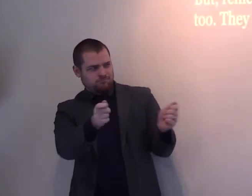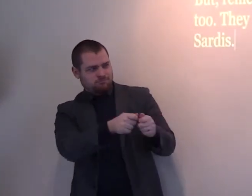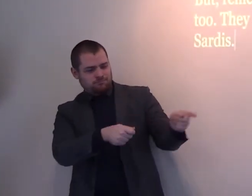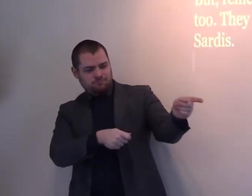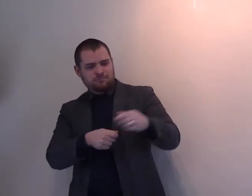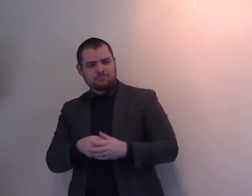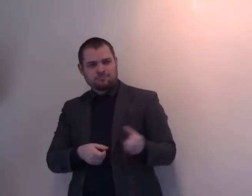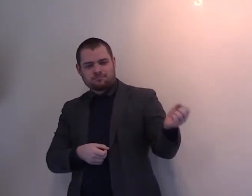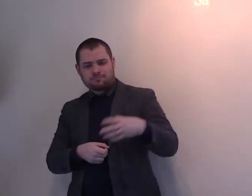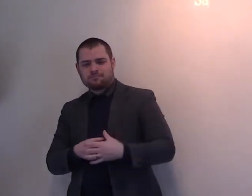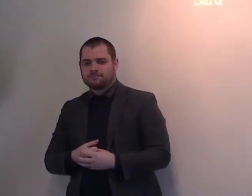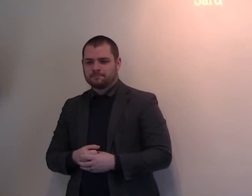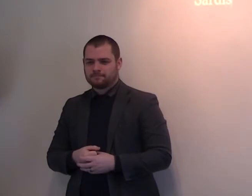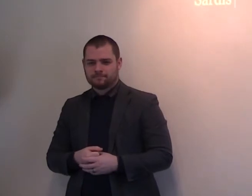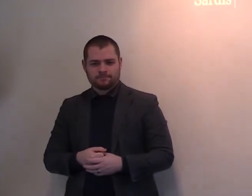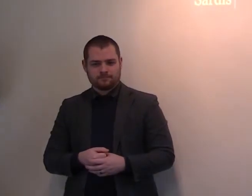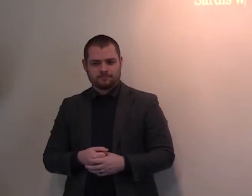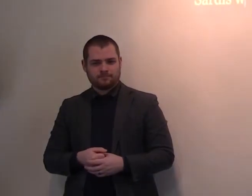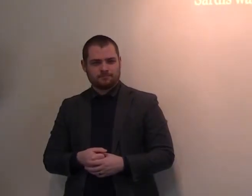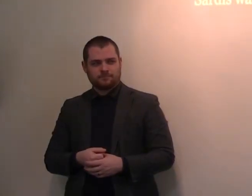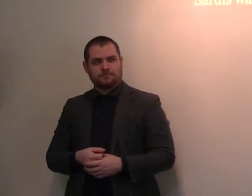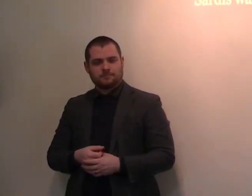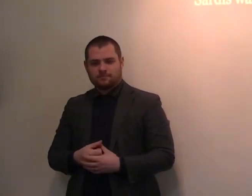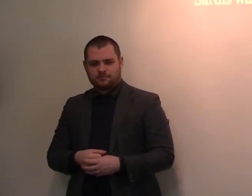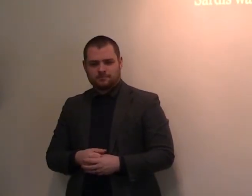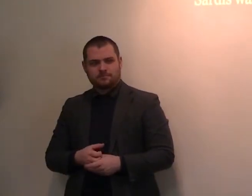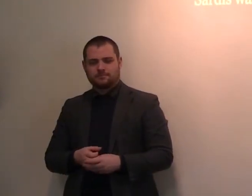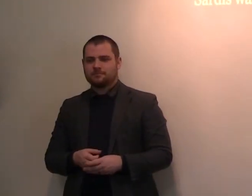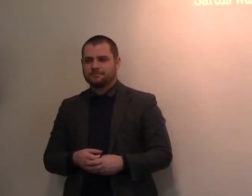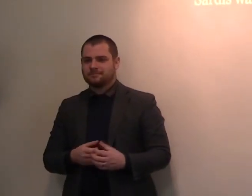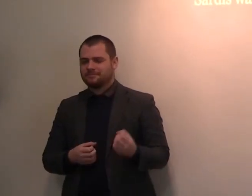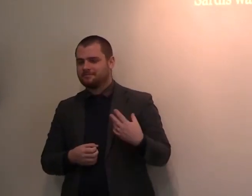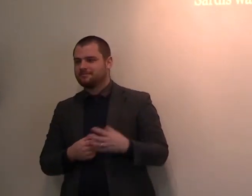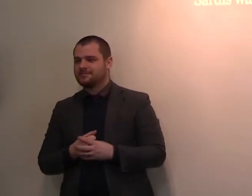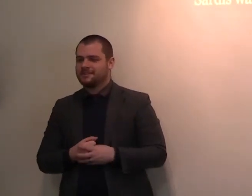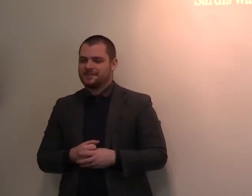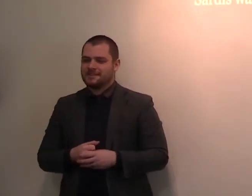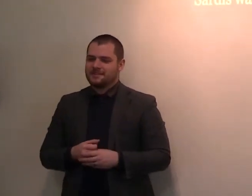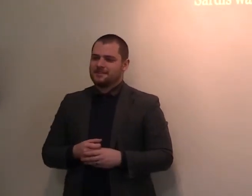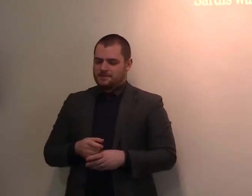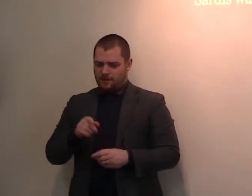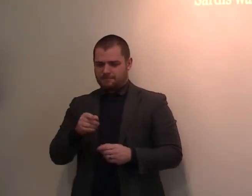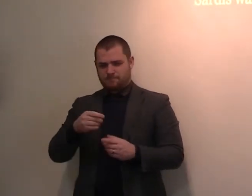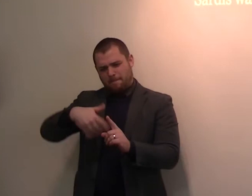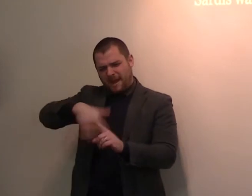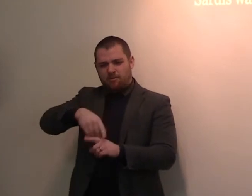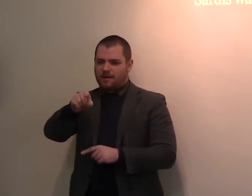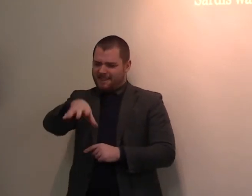that was extremely rich. And extremely rich for many reasons, but if I could just point two